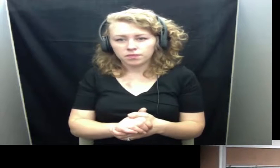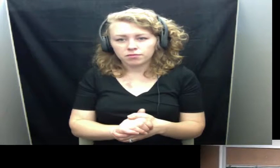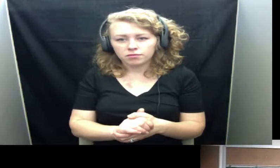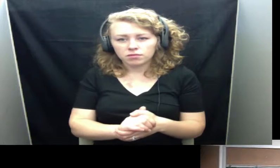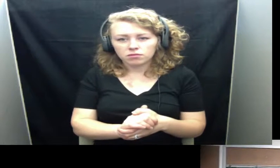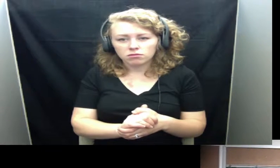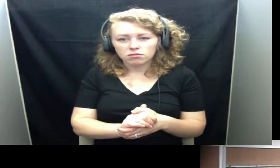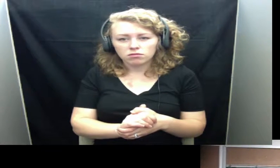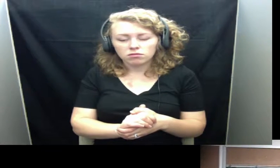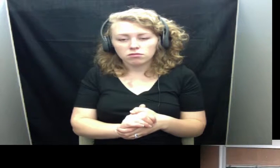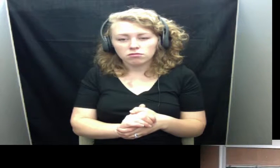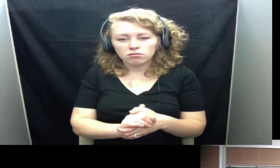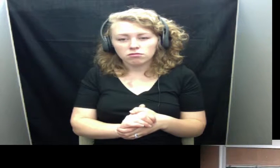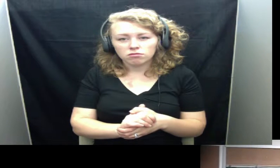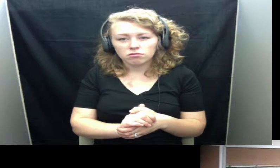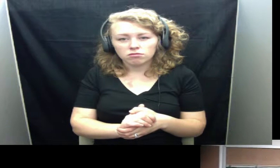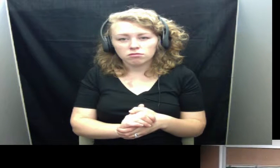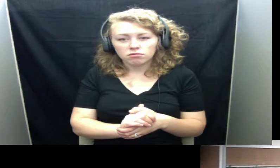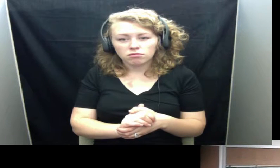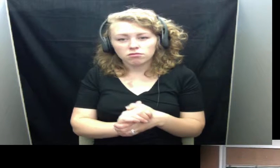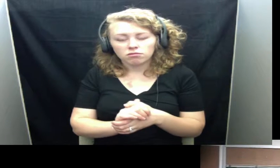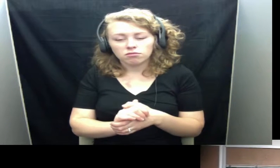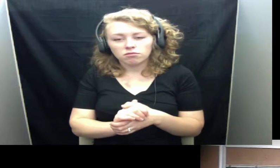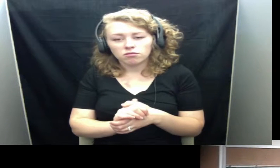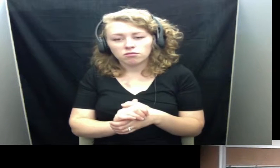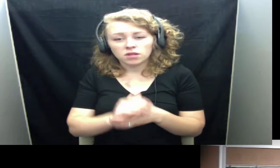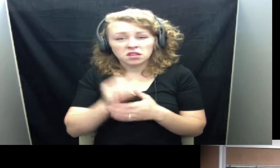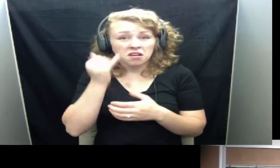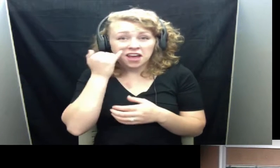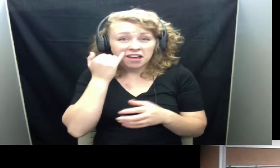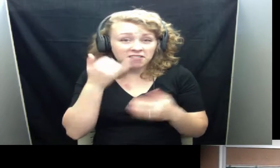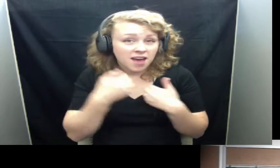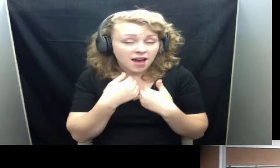numbers just for kicks.